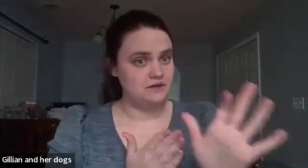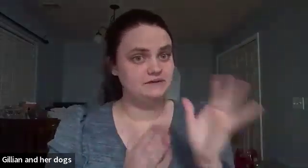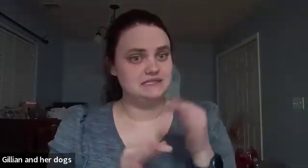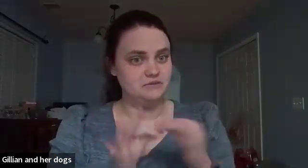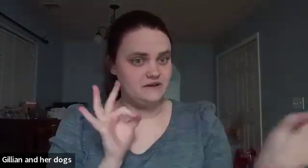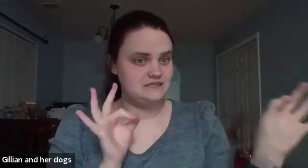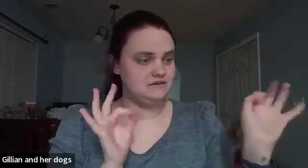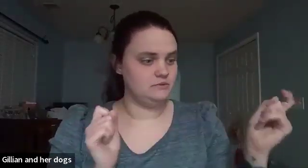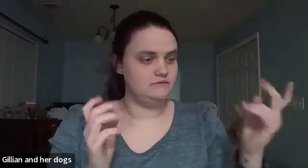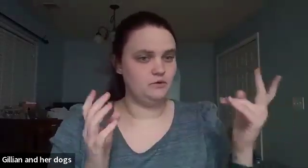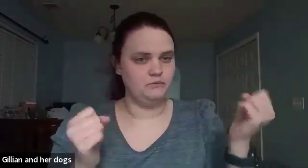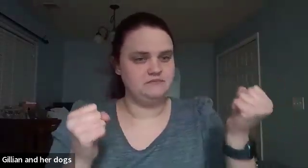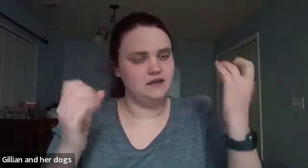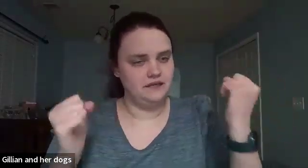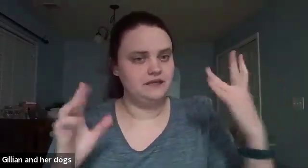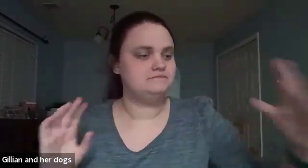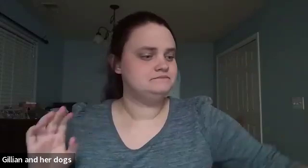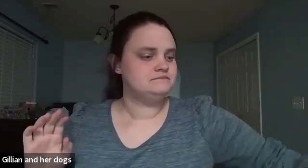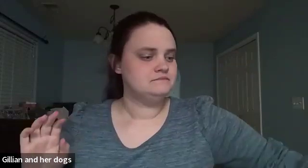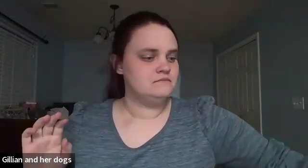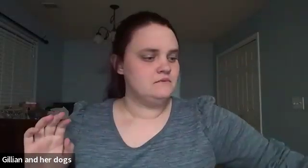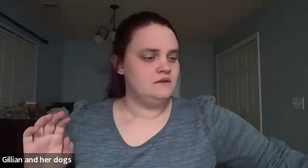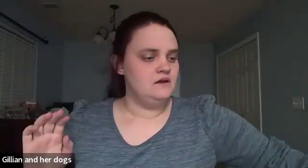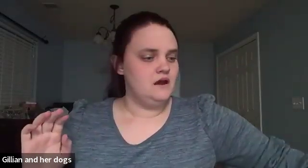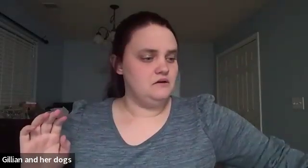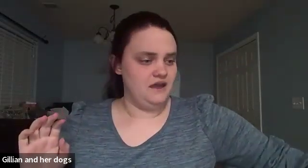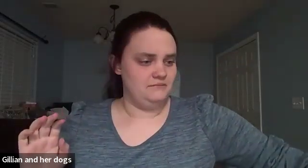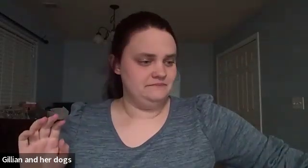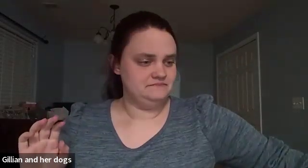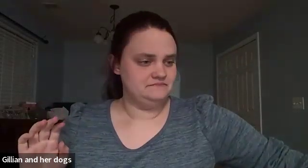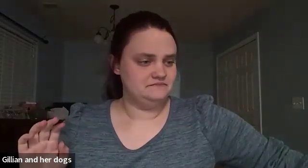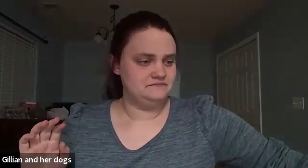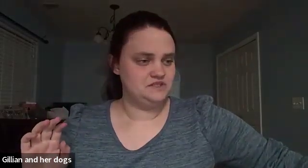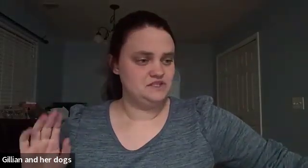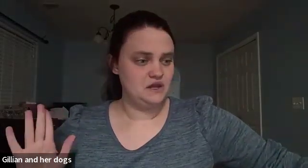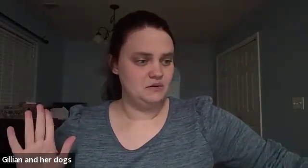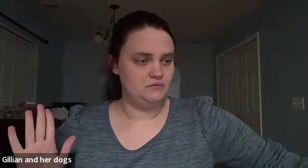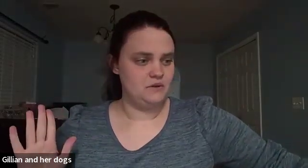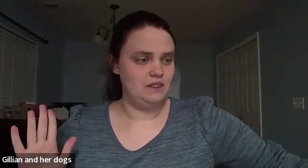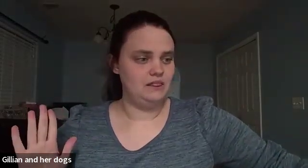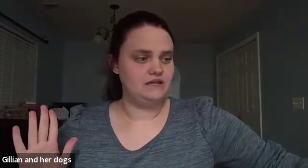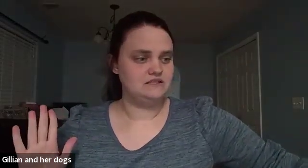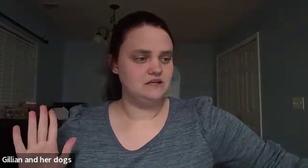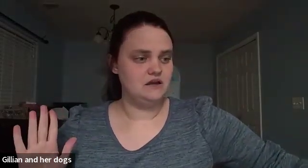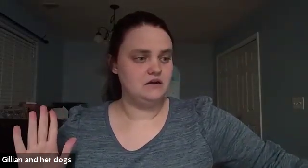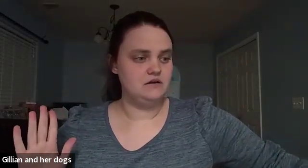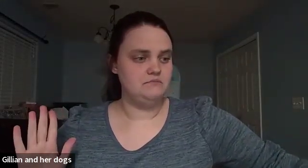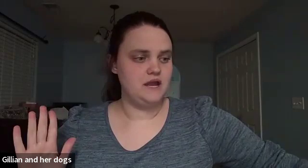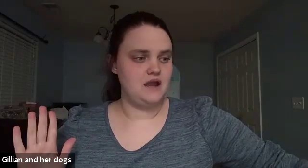way. Simplifies it a little bit for signing it. Okay. So let's go